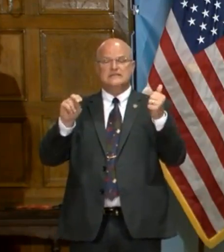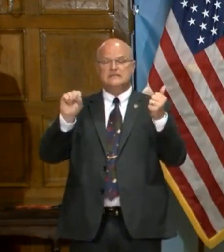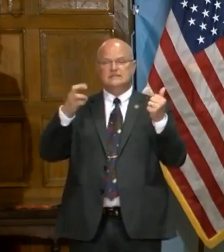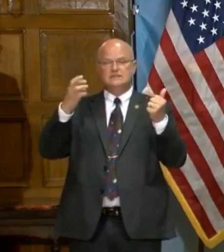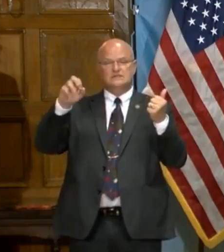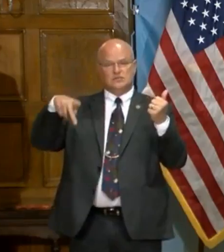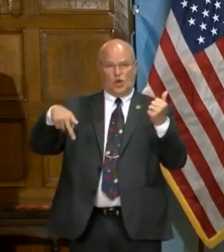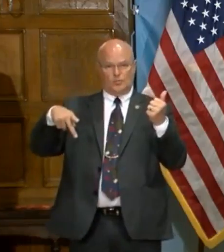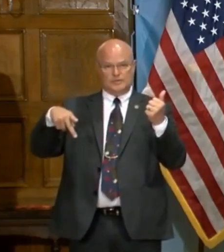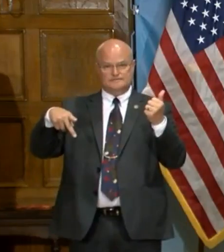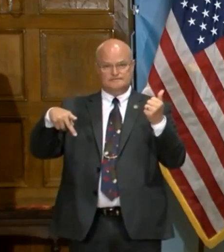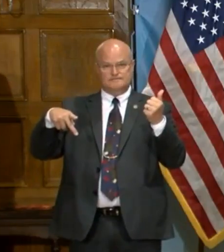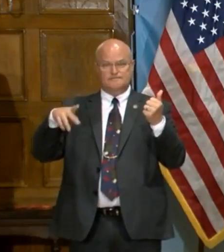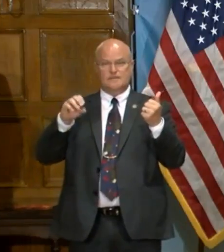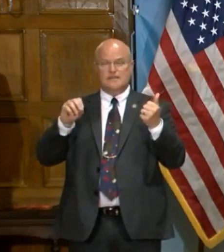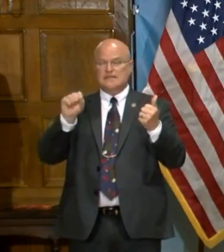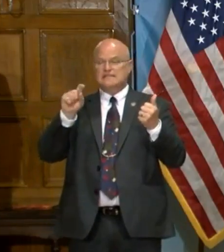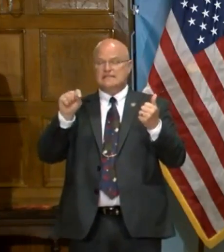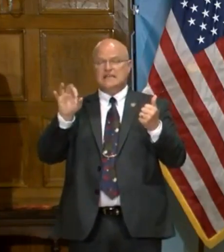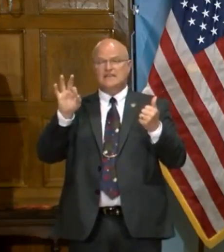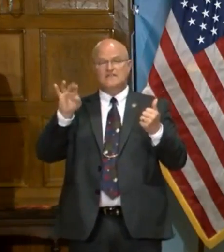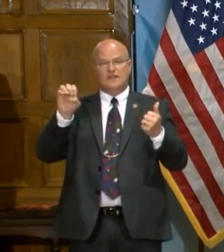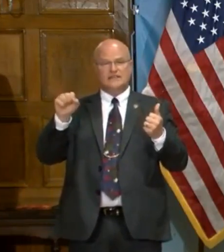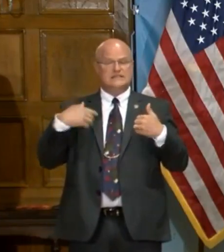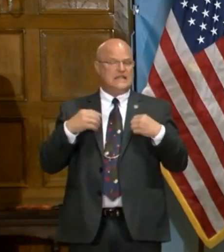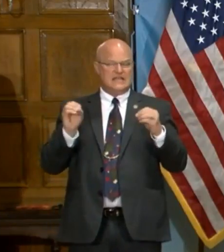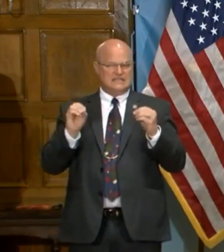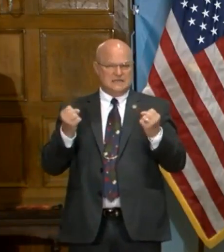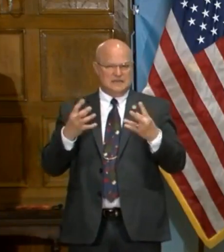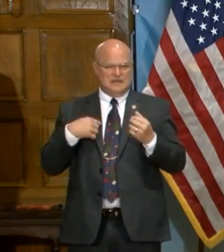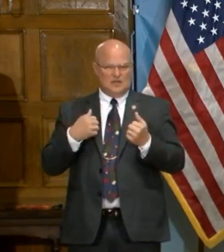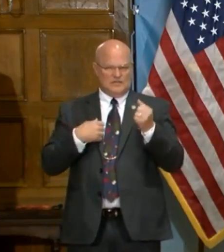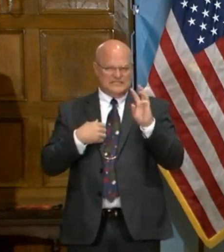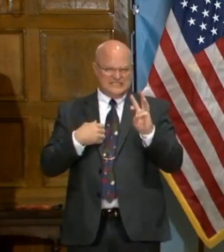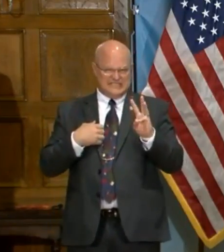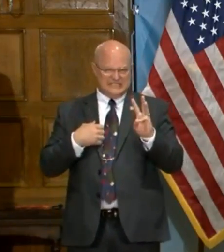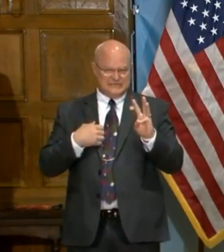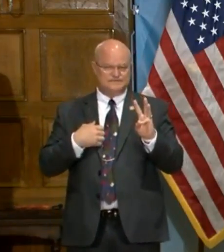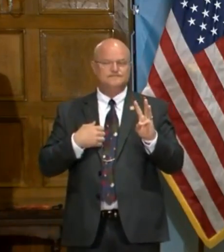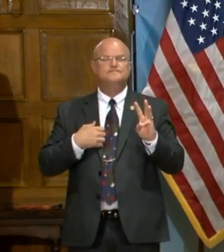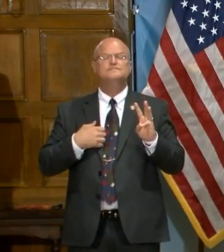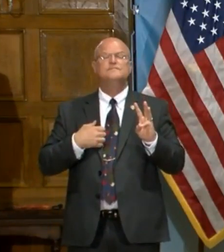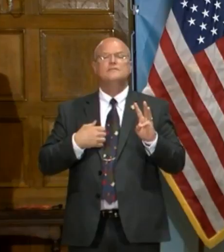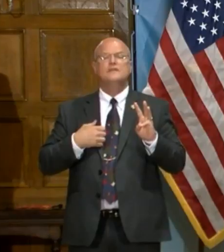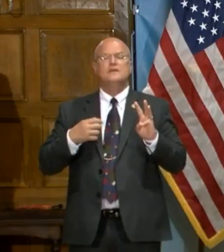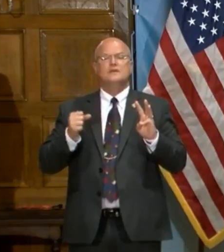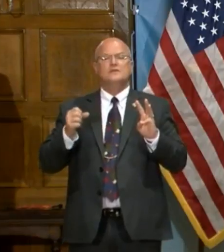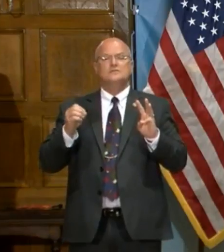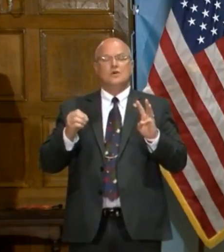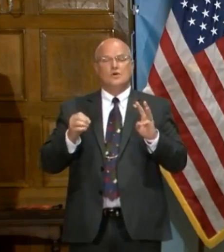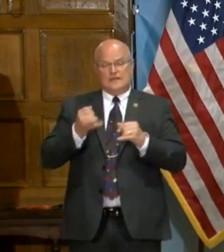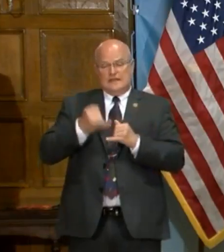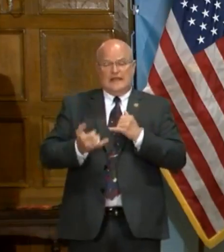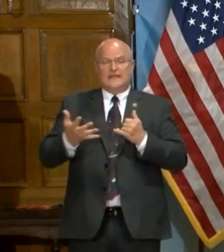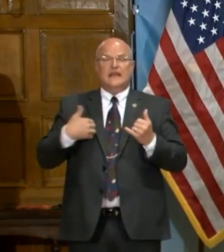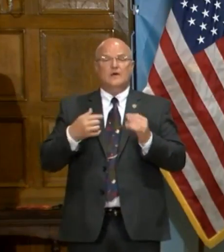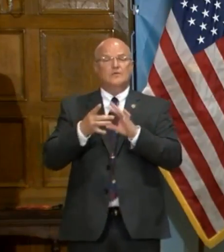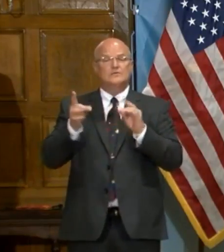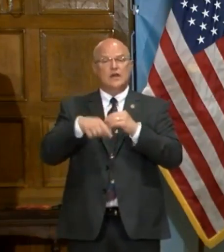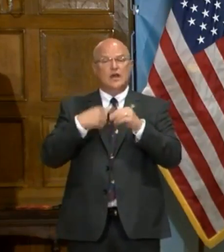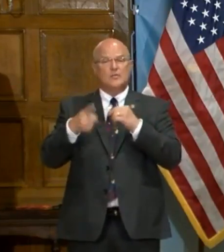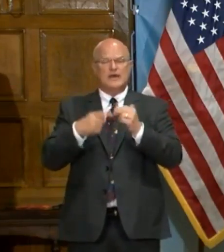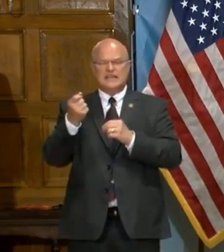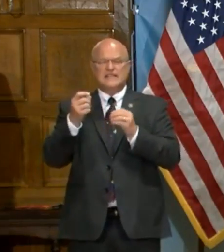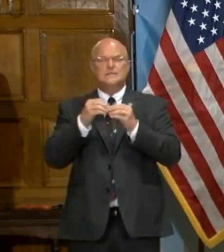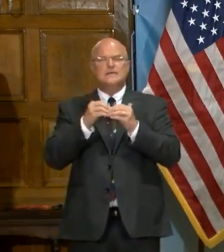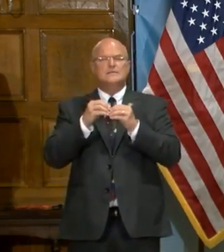Sharp County. St. Francis County, we didn't have as many. We only had 6 there. The last thing I wanted to talk about is